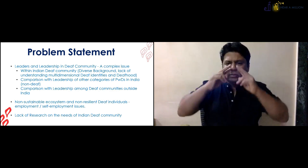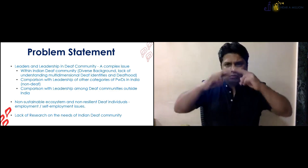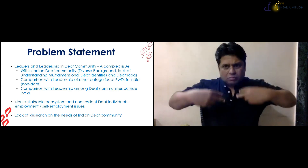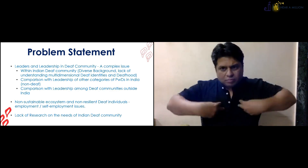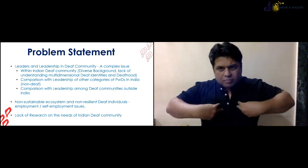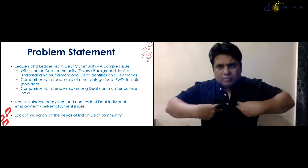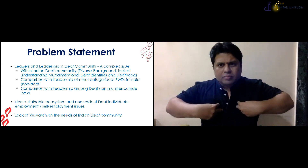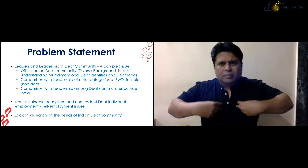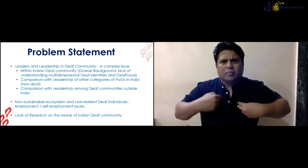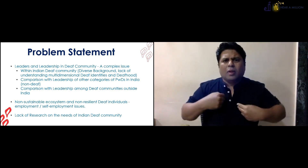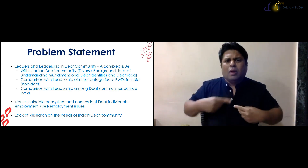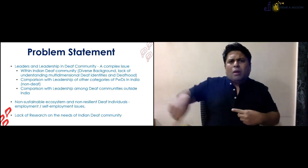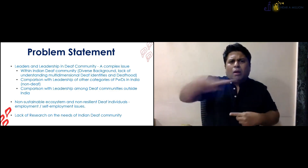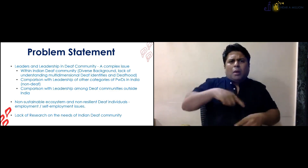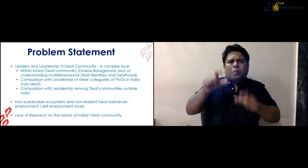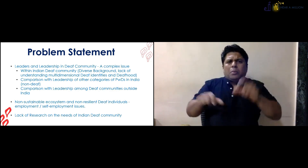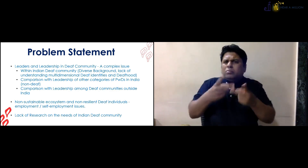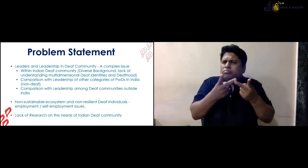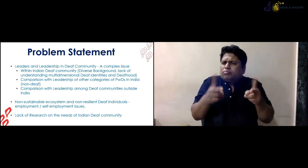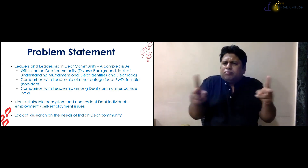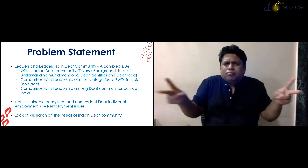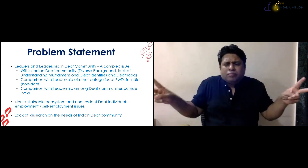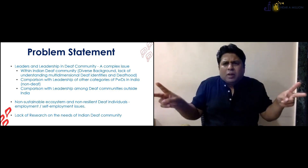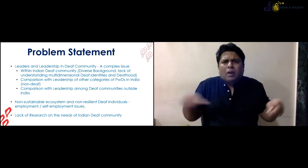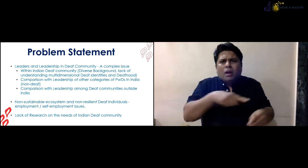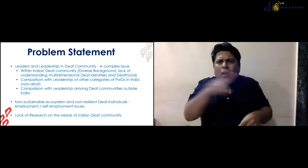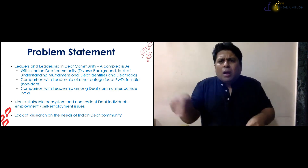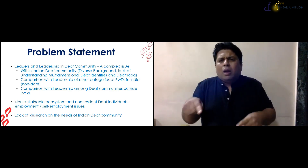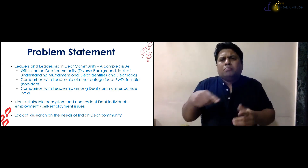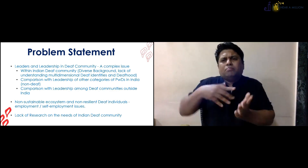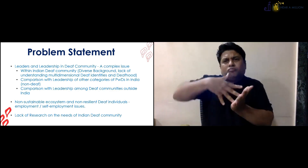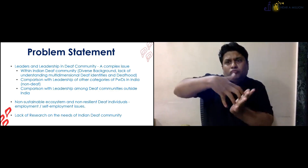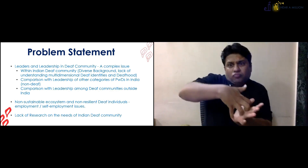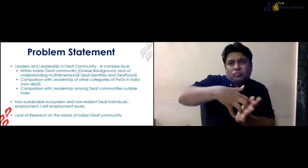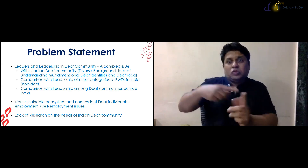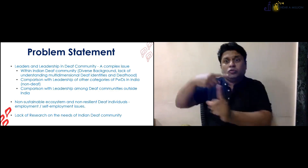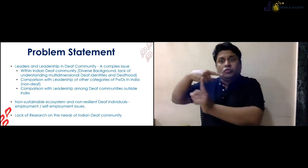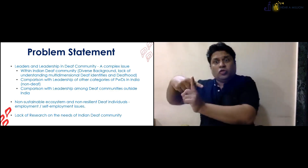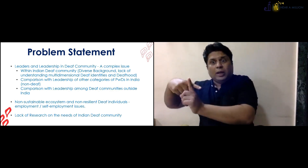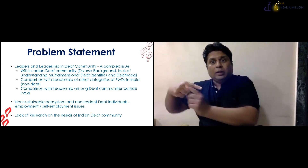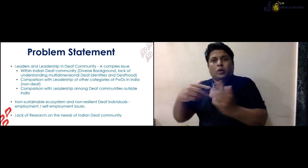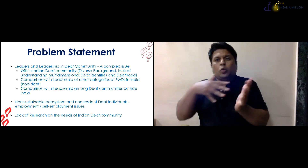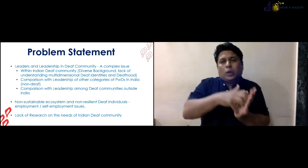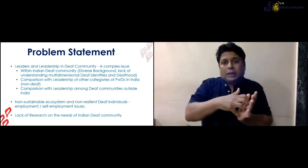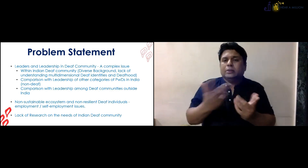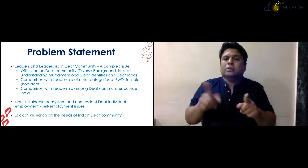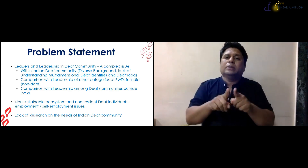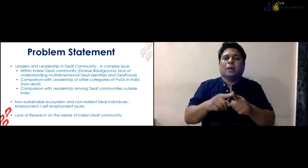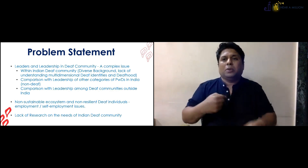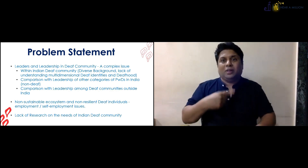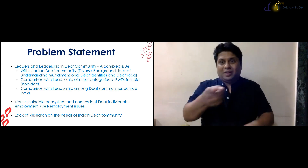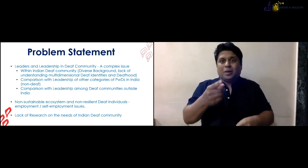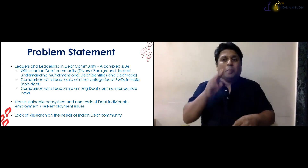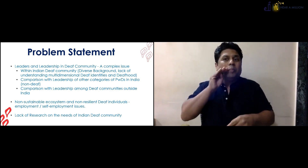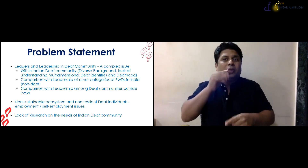leadership. So the problem is that we really have to introspect right now and see that a lot of people